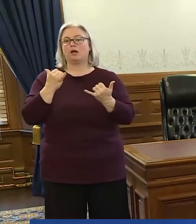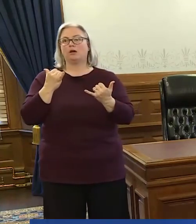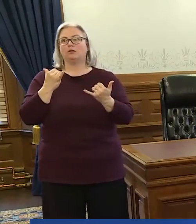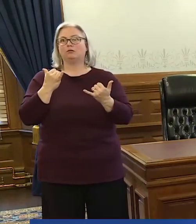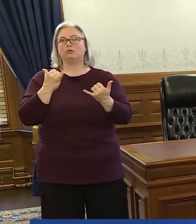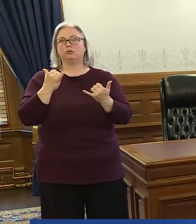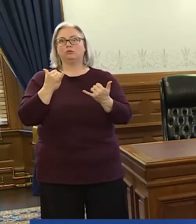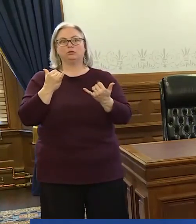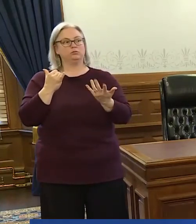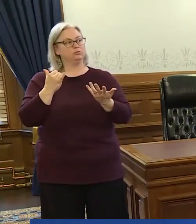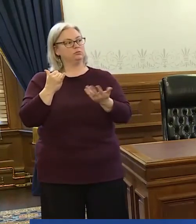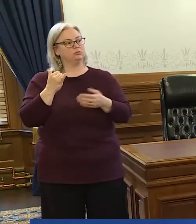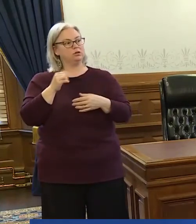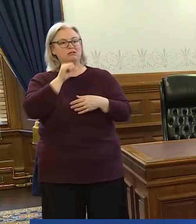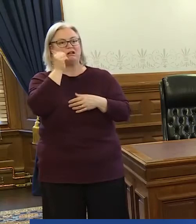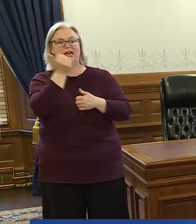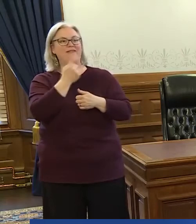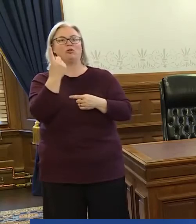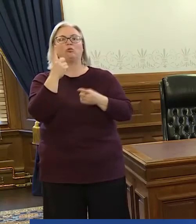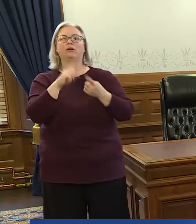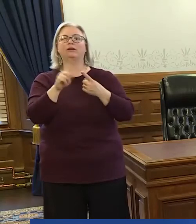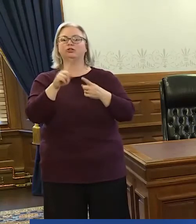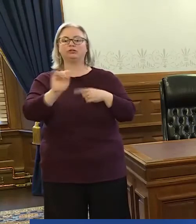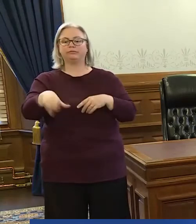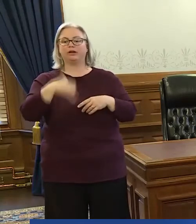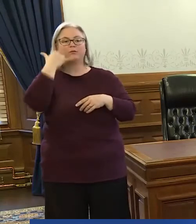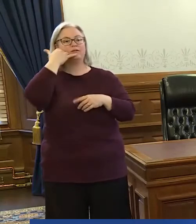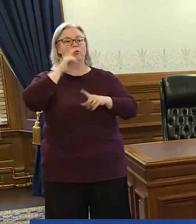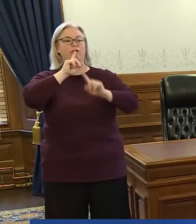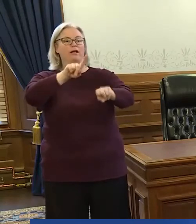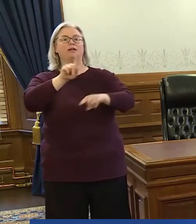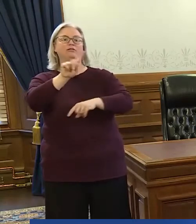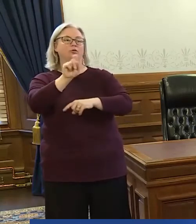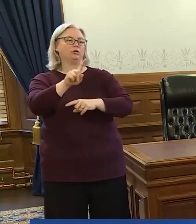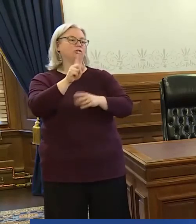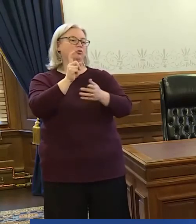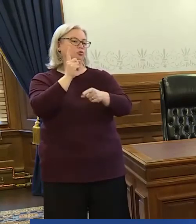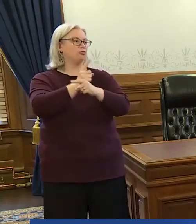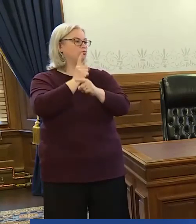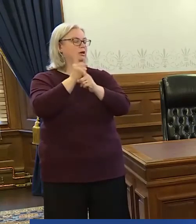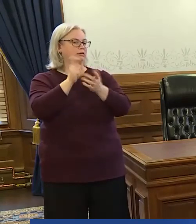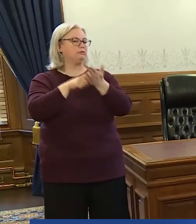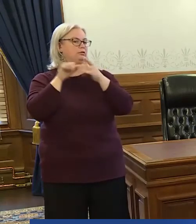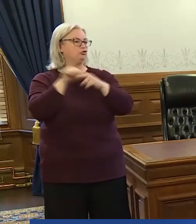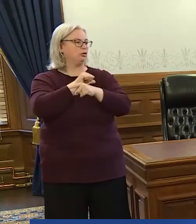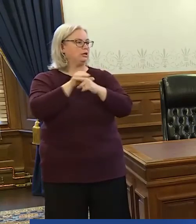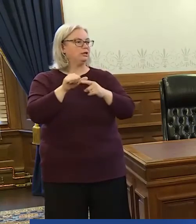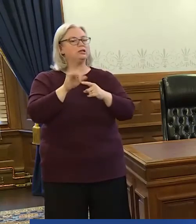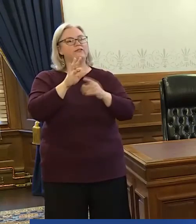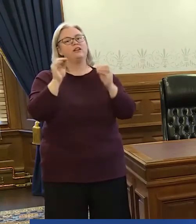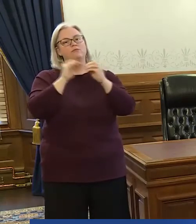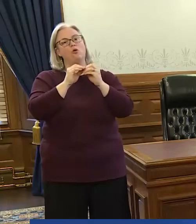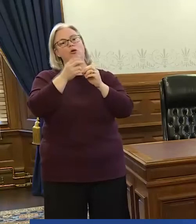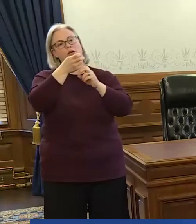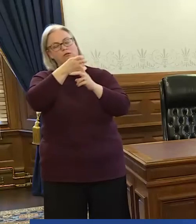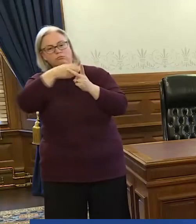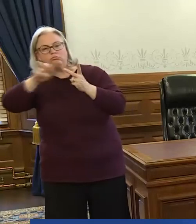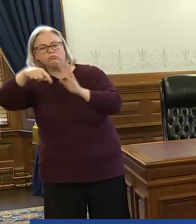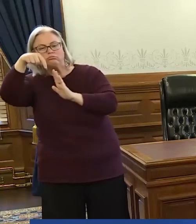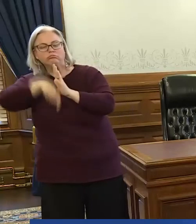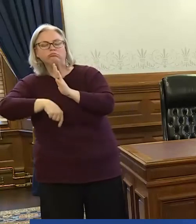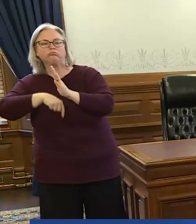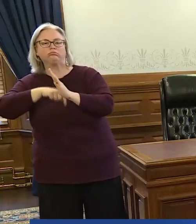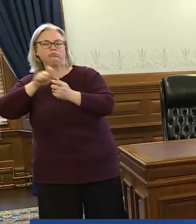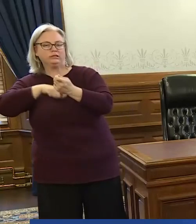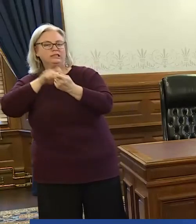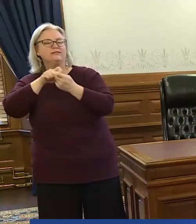require training, not anybody can just pick up the phone and answer the questions. So the ones that need to go to labor will continue to go to